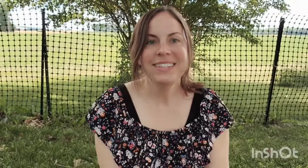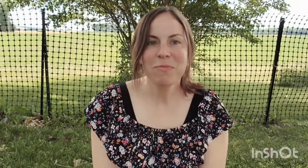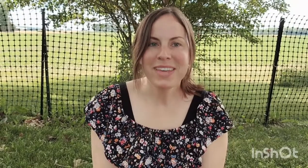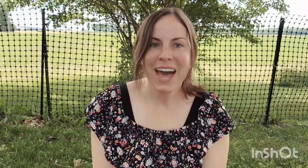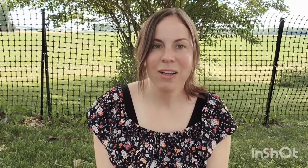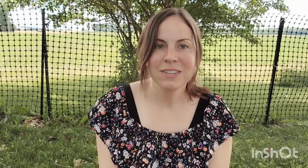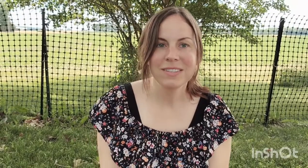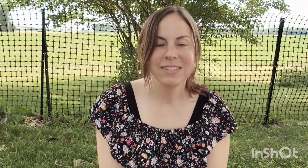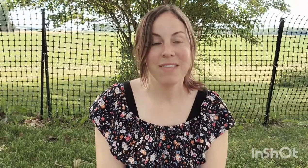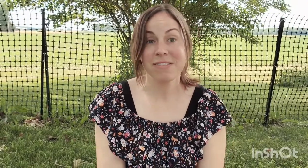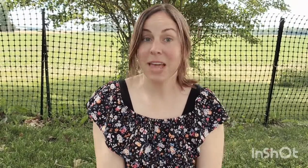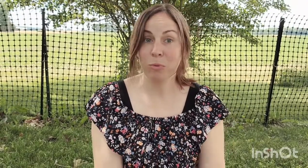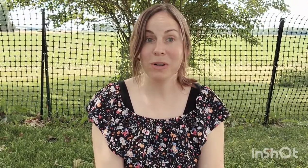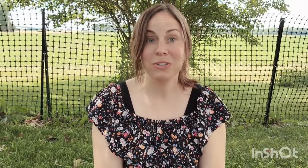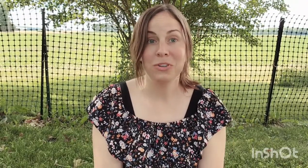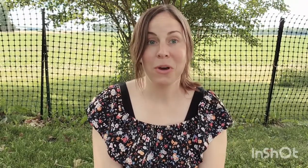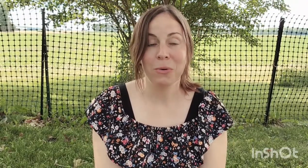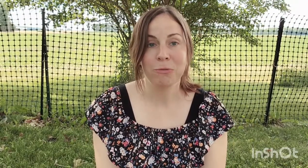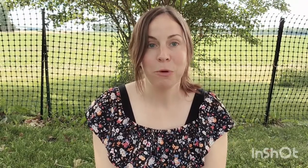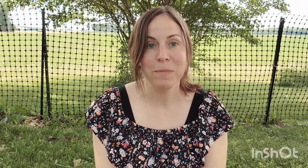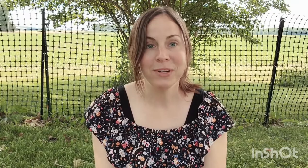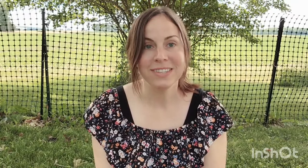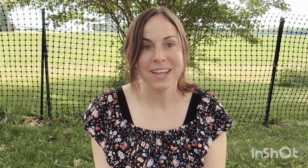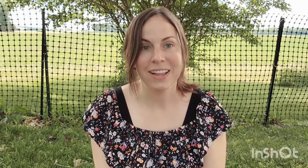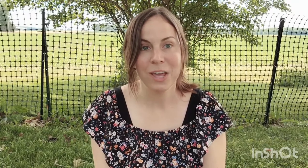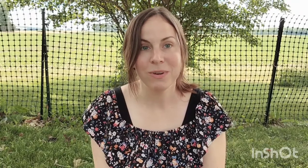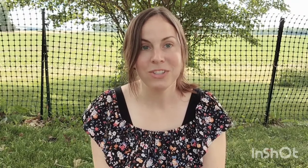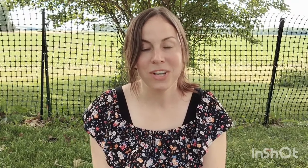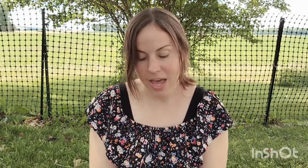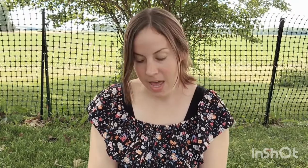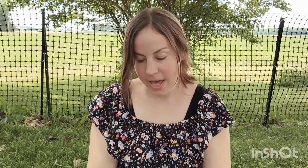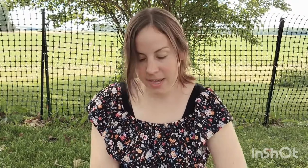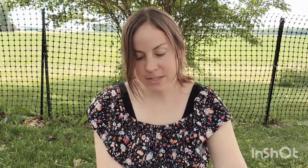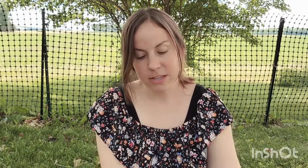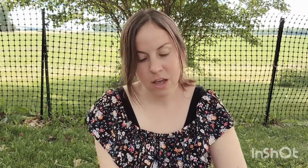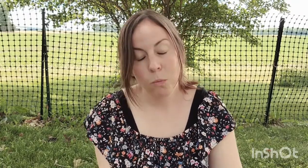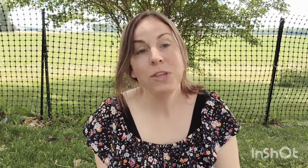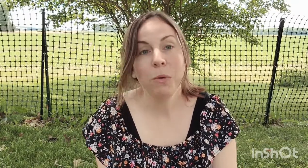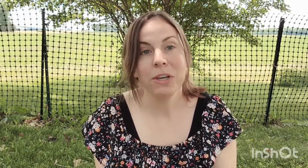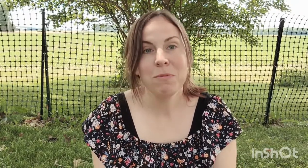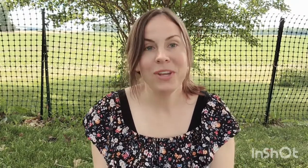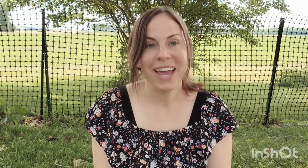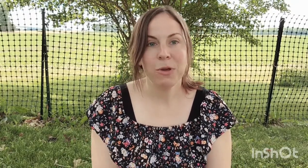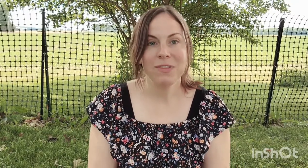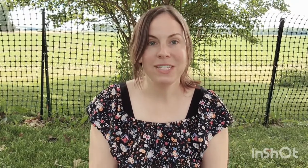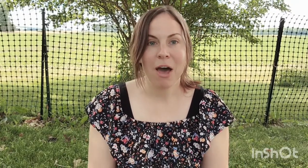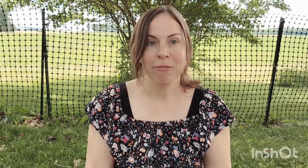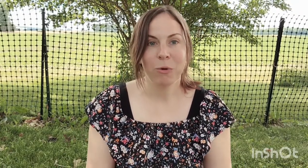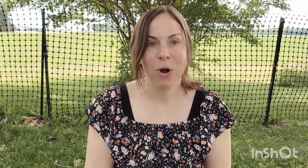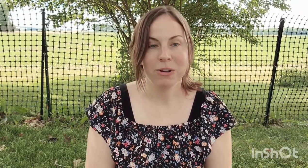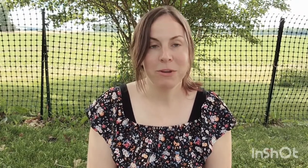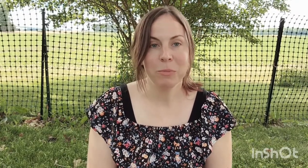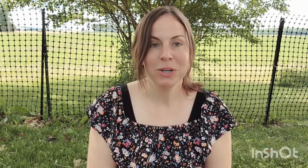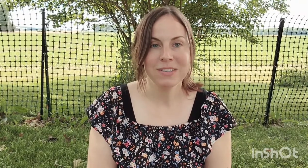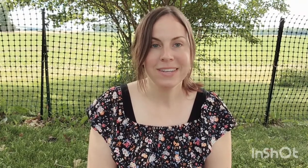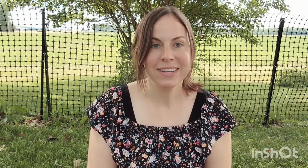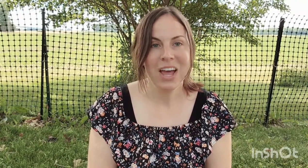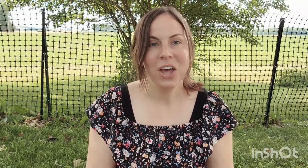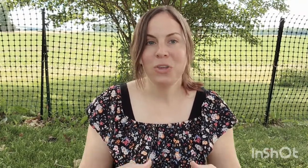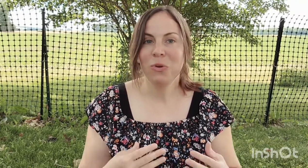Something else that's important to know for American Sign Language is when you are communicating with a deaf or hard of hearing person, you